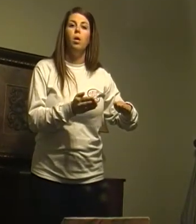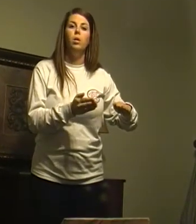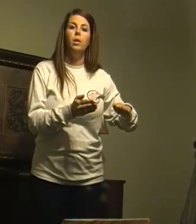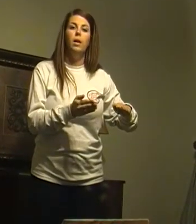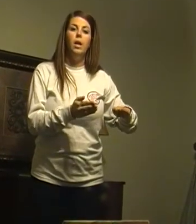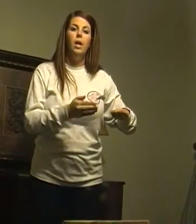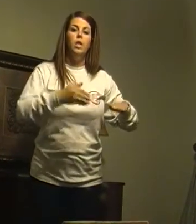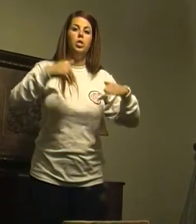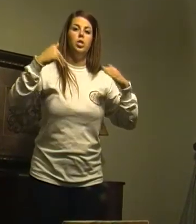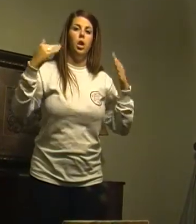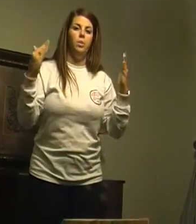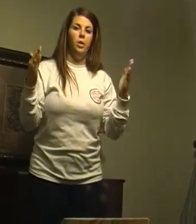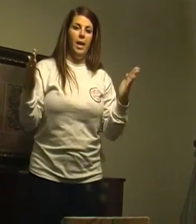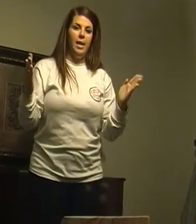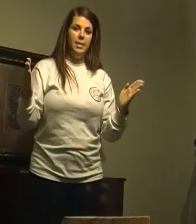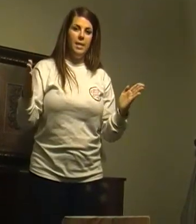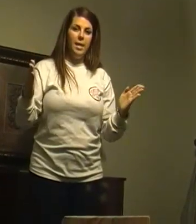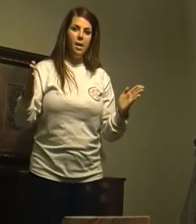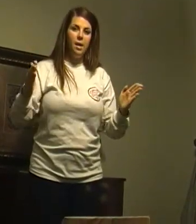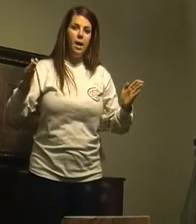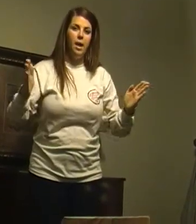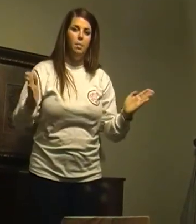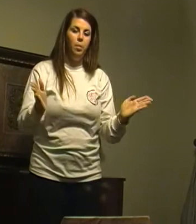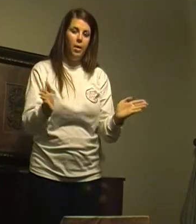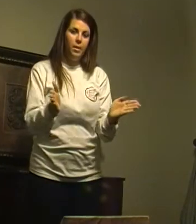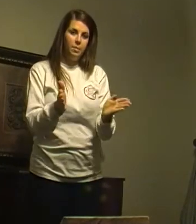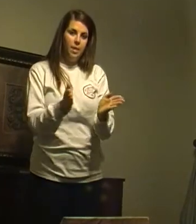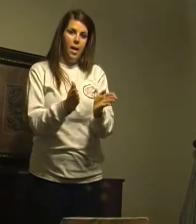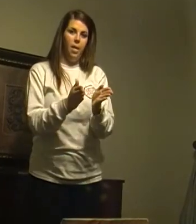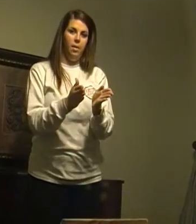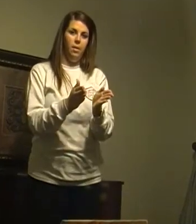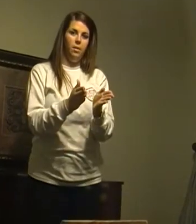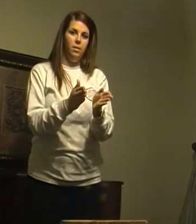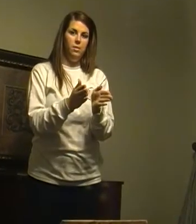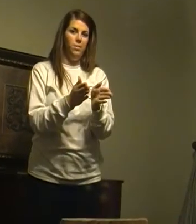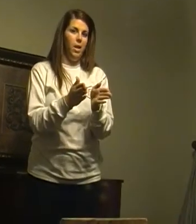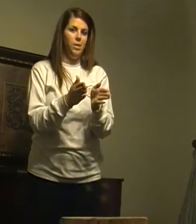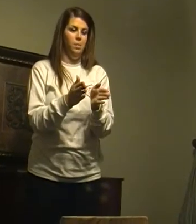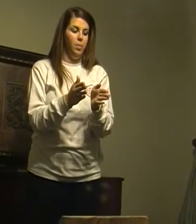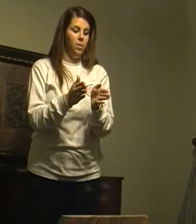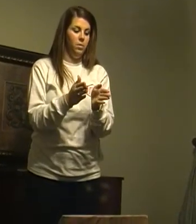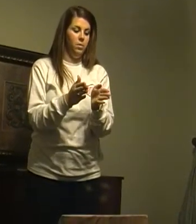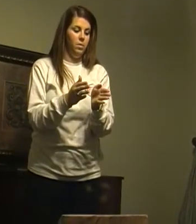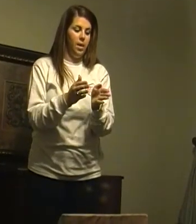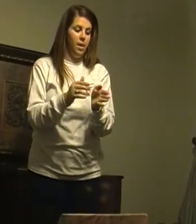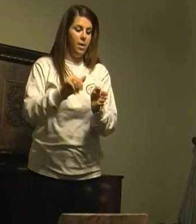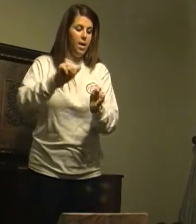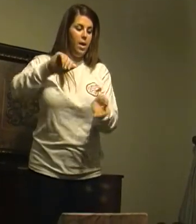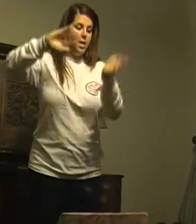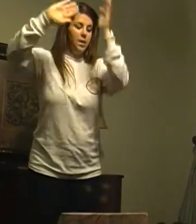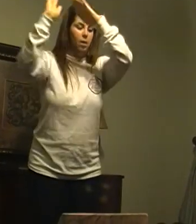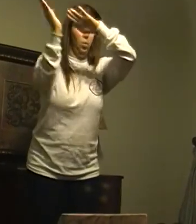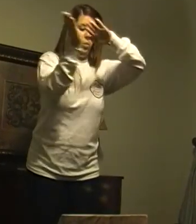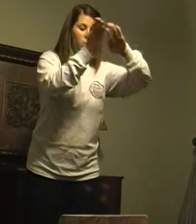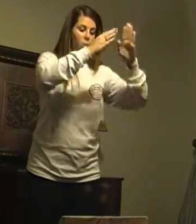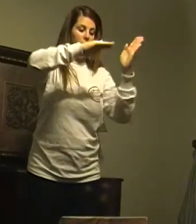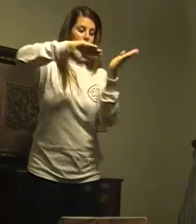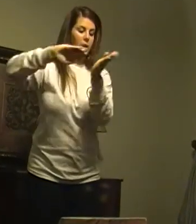small. Start with your hands here and bring them together. Very simple. Okay? So